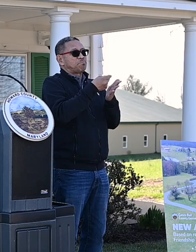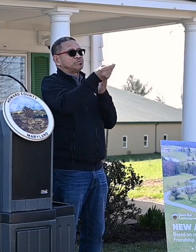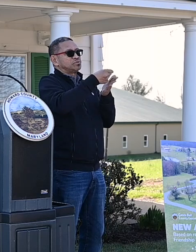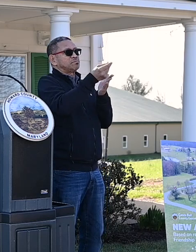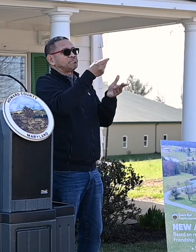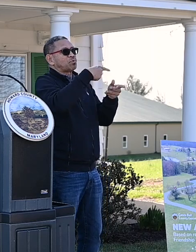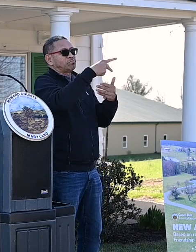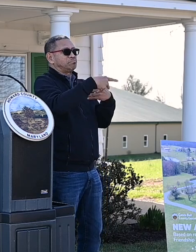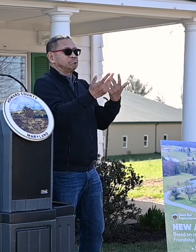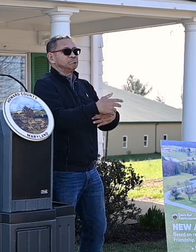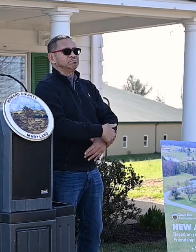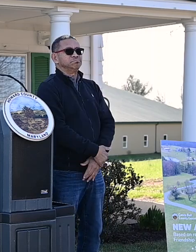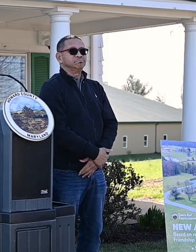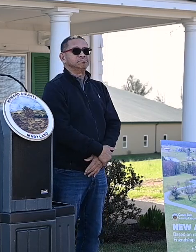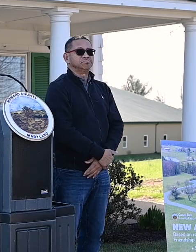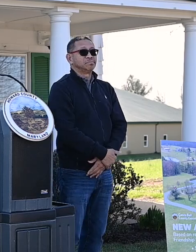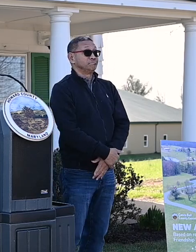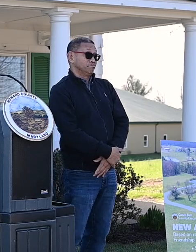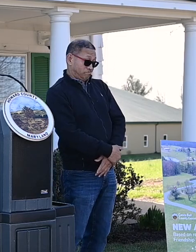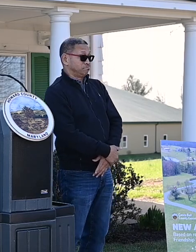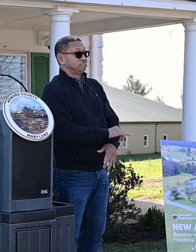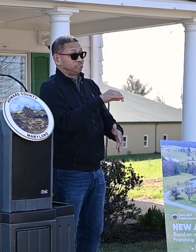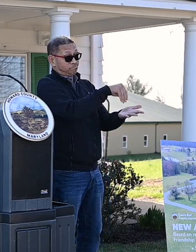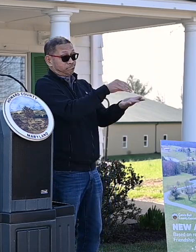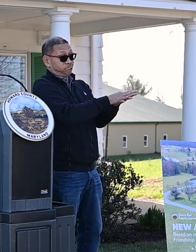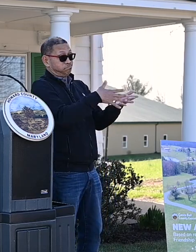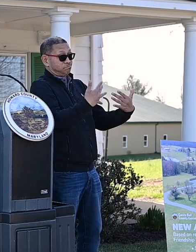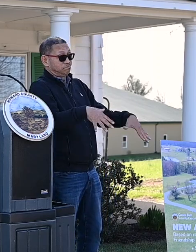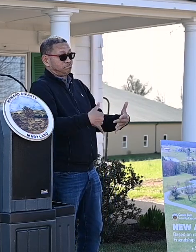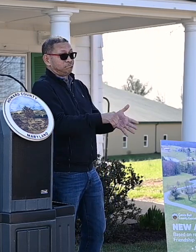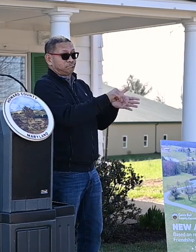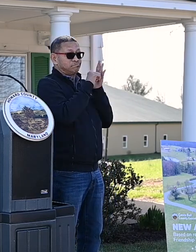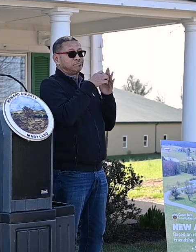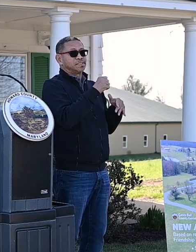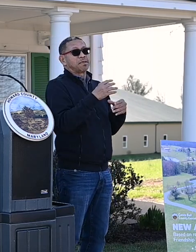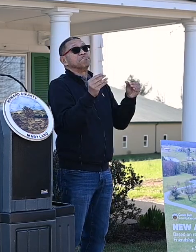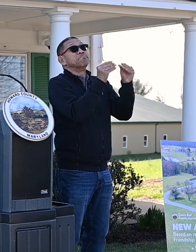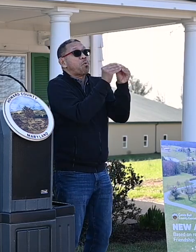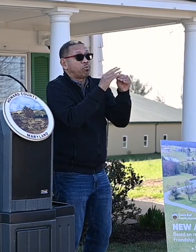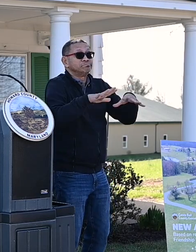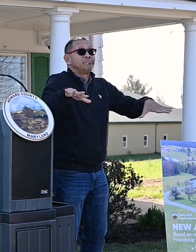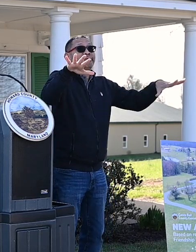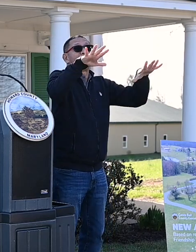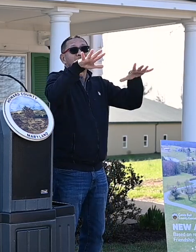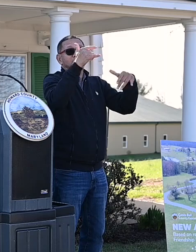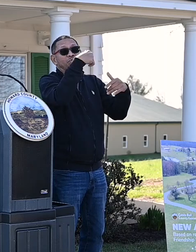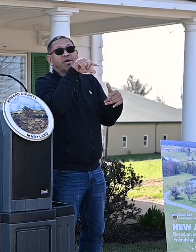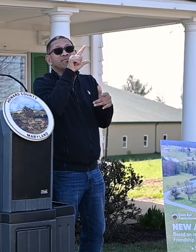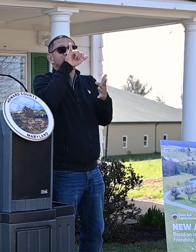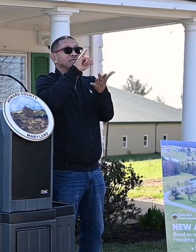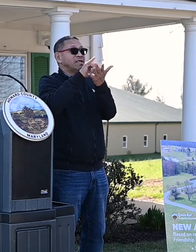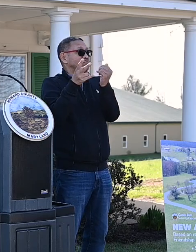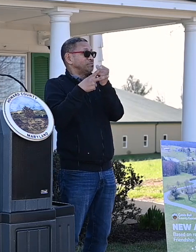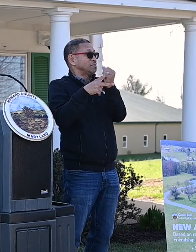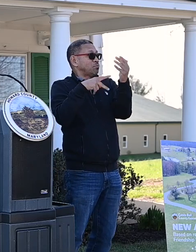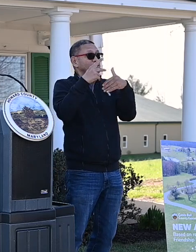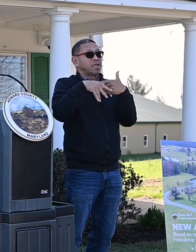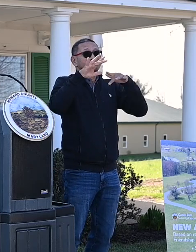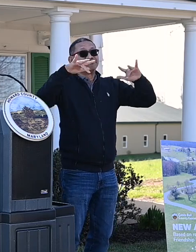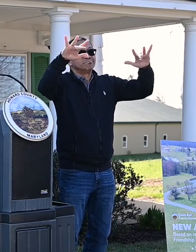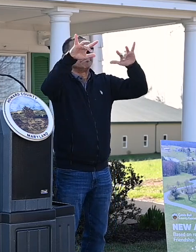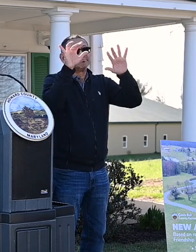program. While that's a great record, there's still a lot more land out there that qualifies for our preservation